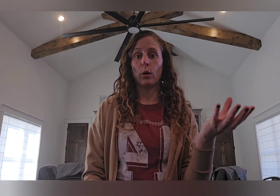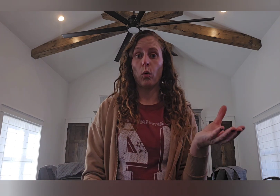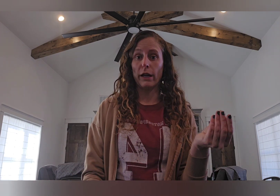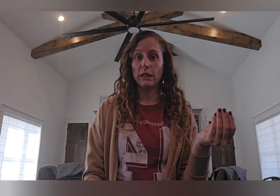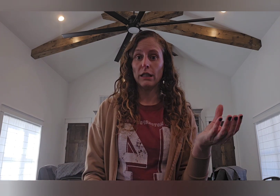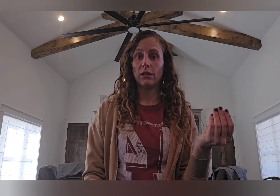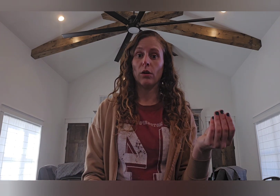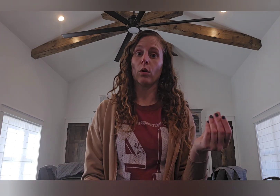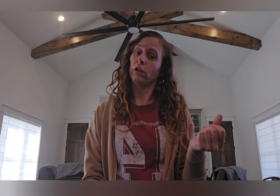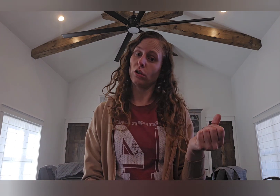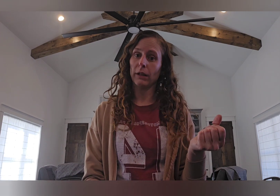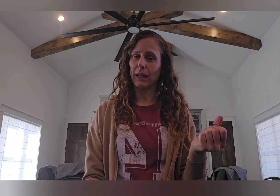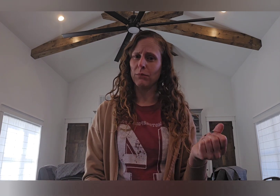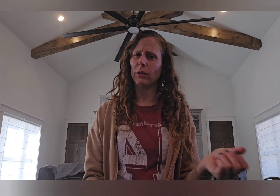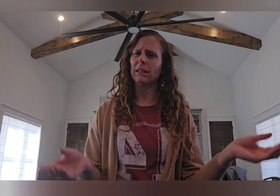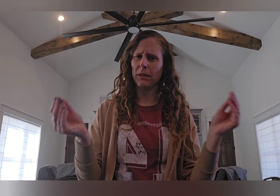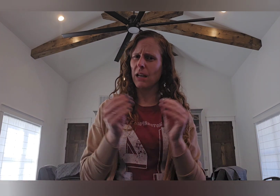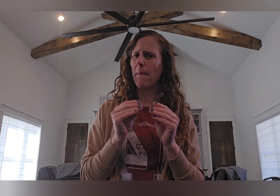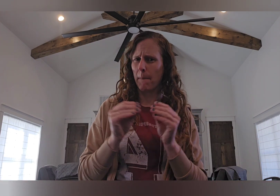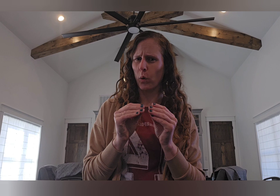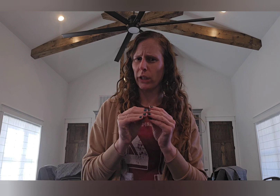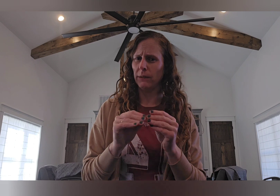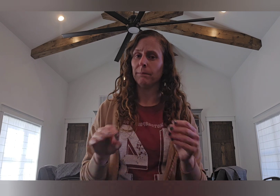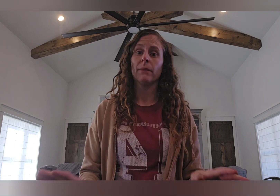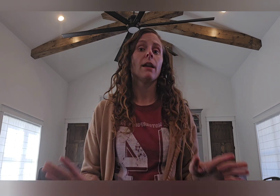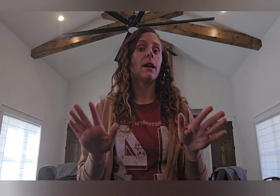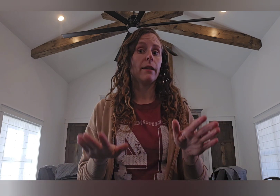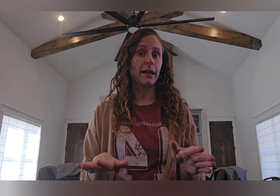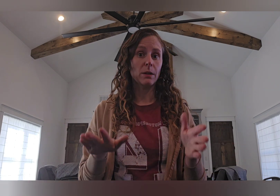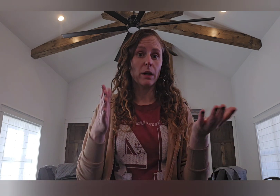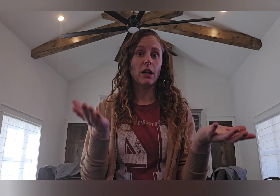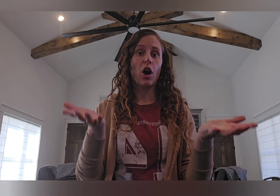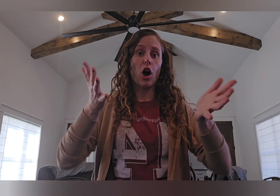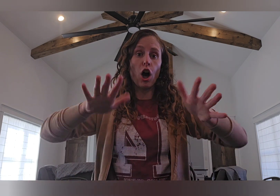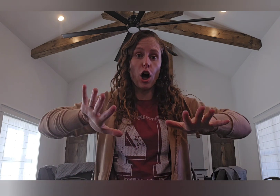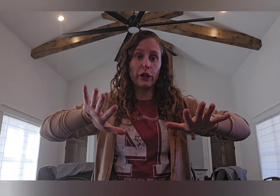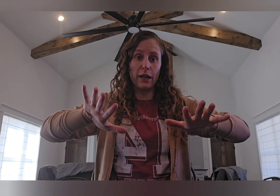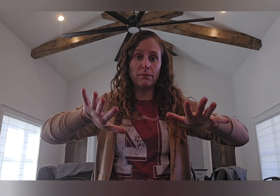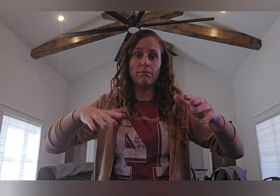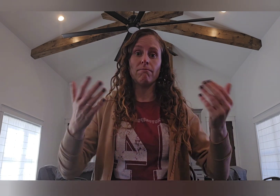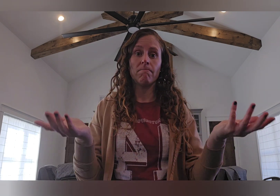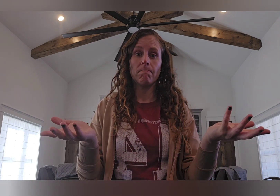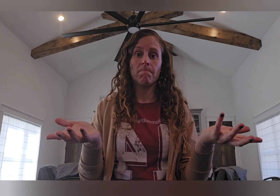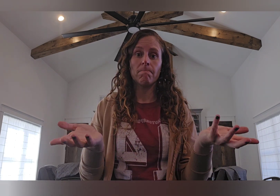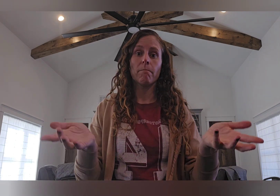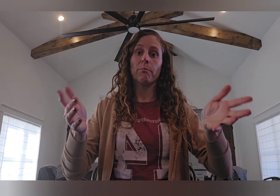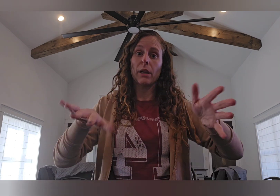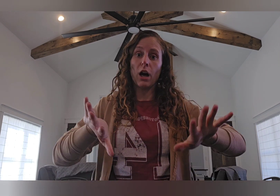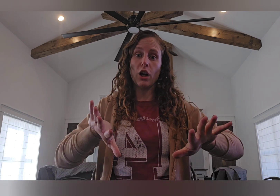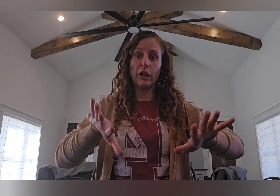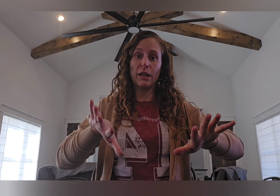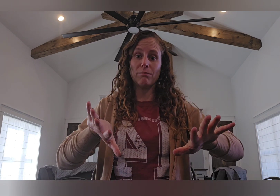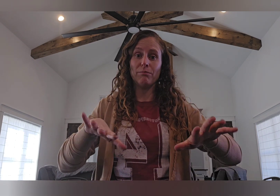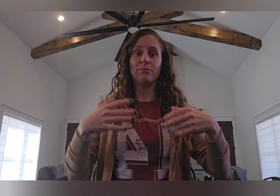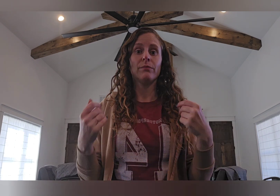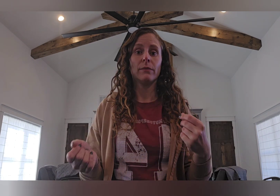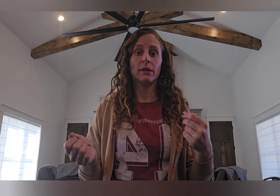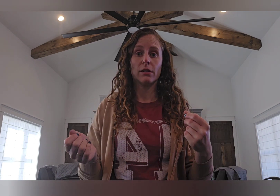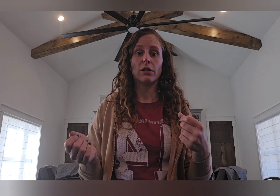or want. Or do you want to keep doing something? More. Next one, all done. All done.